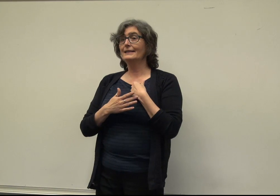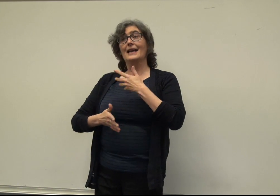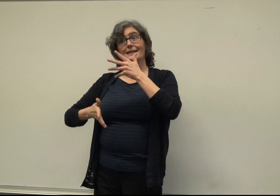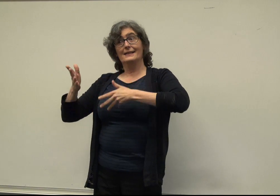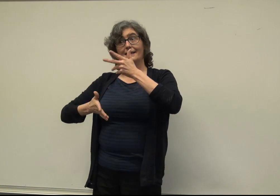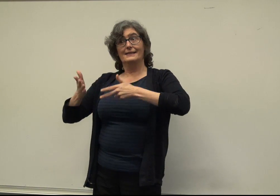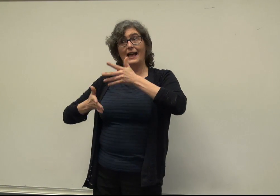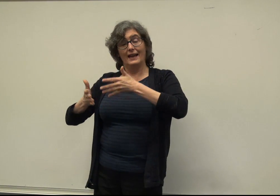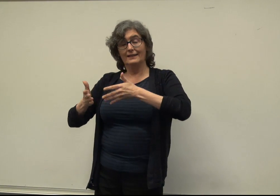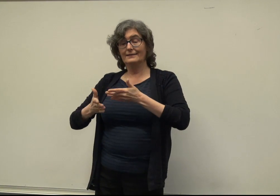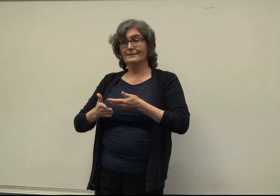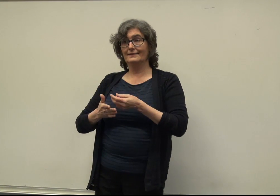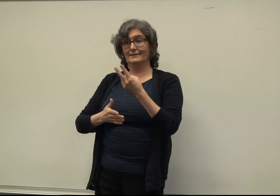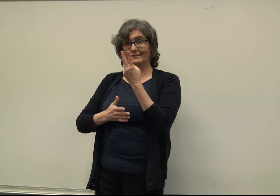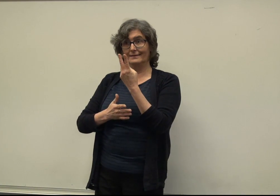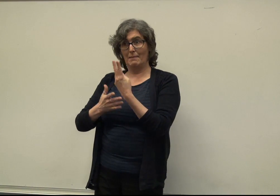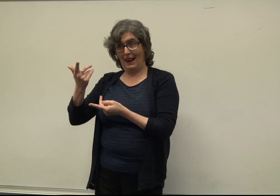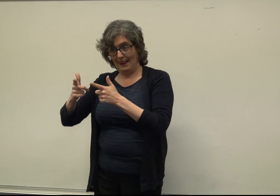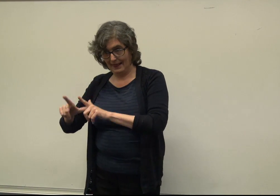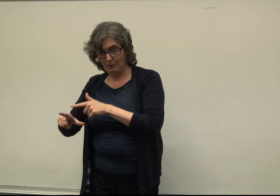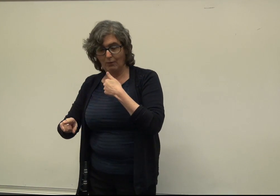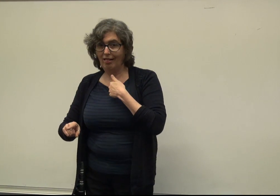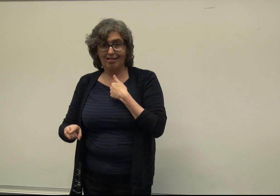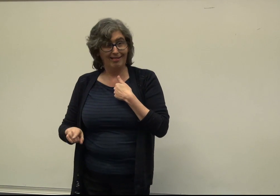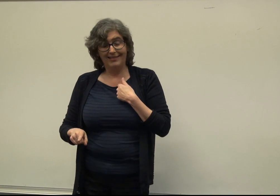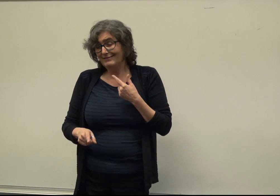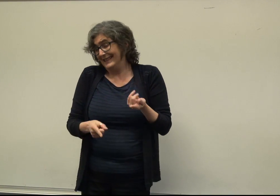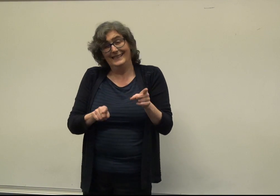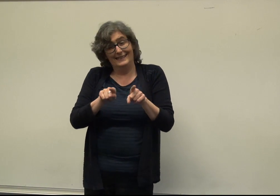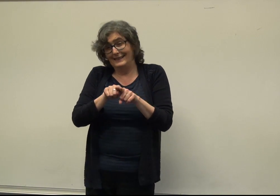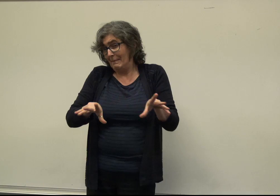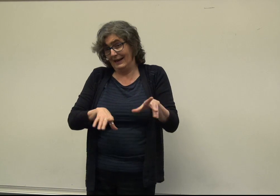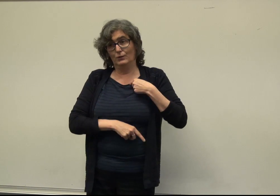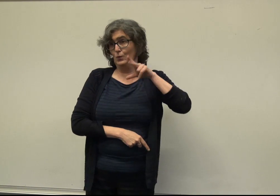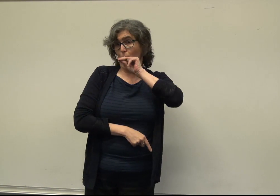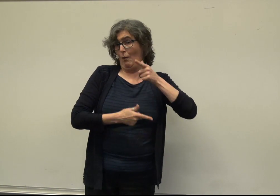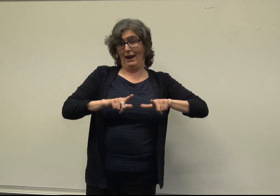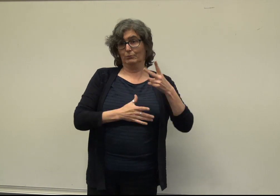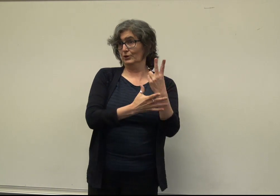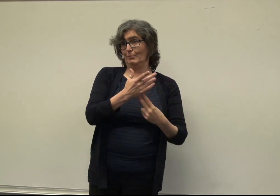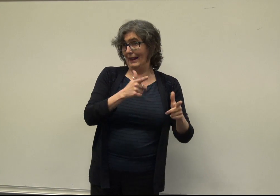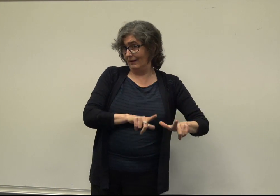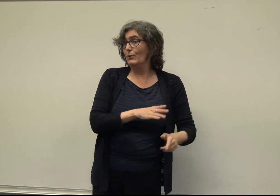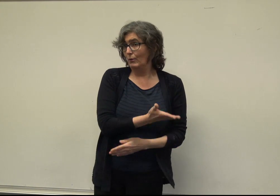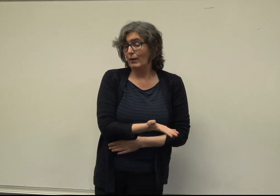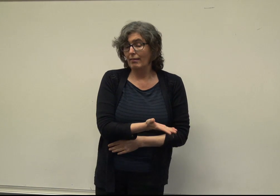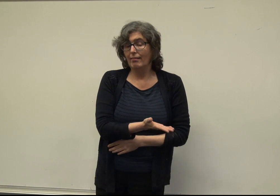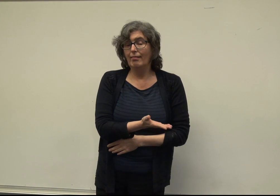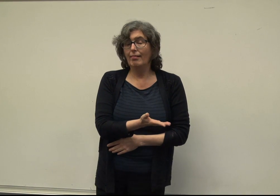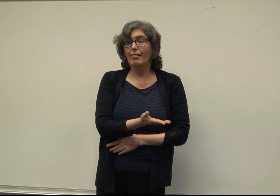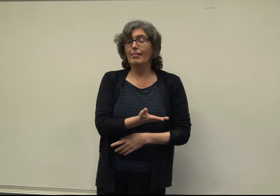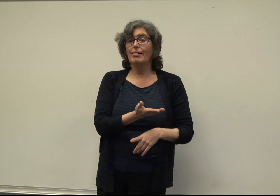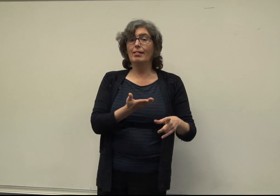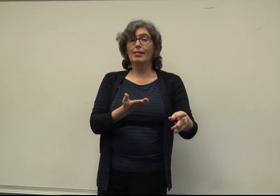hearing bilingualism, and so I think it's fair to say that any initiatives